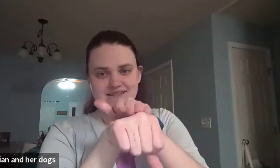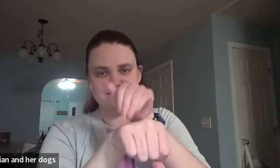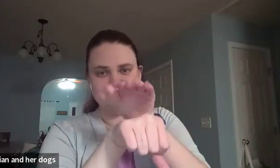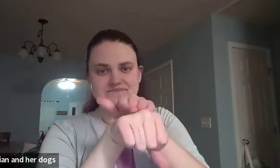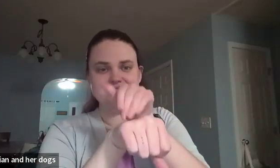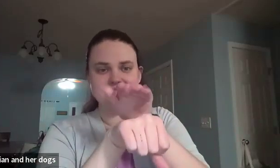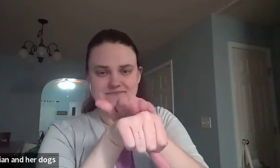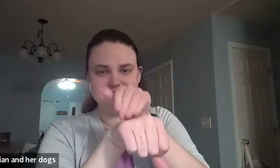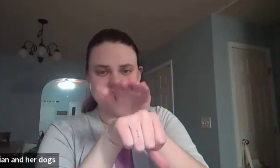pet.